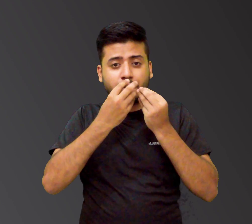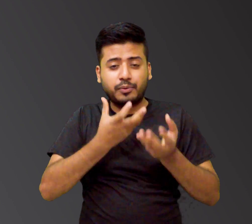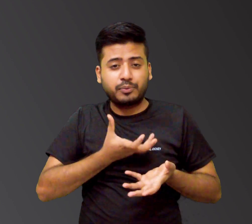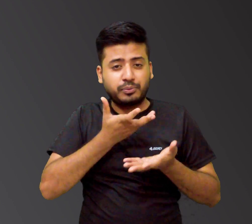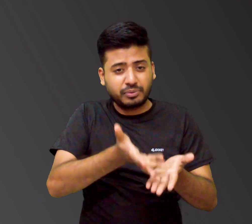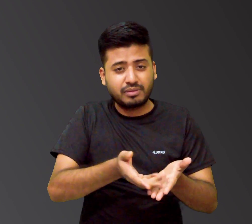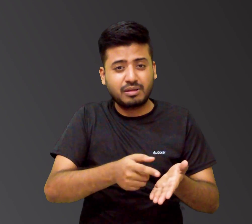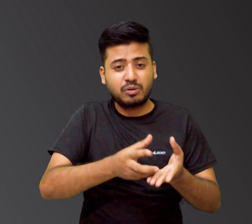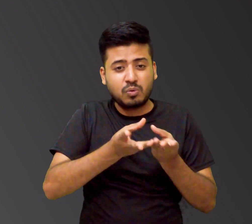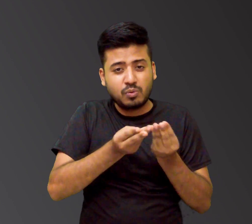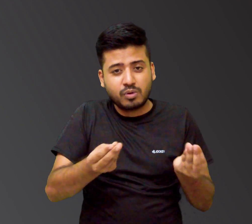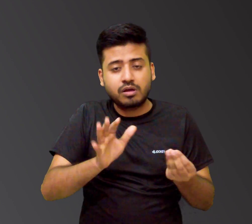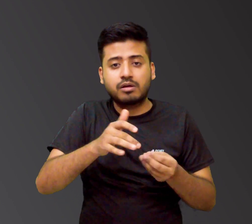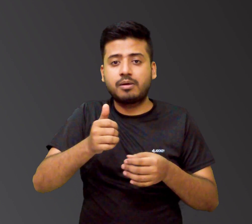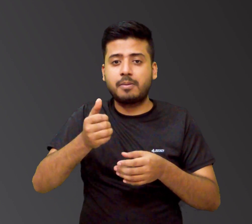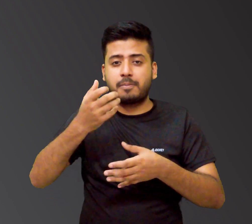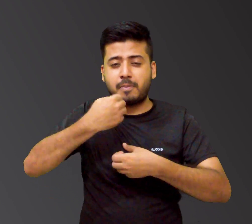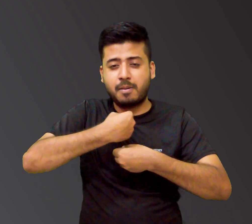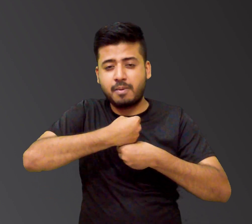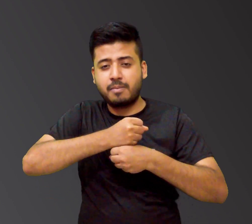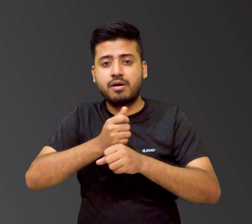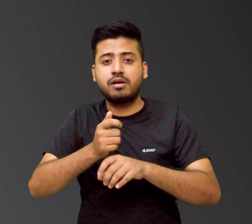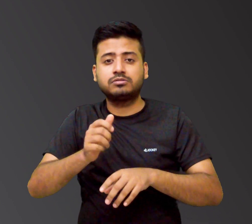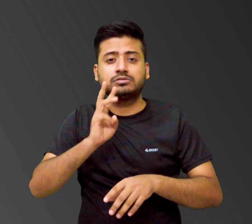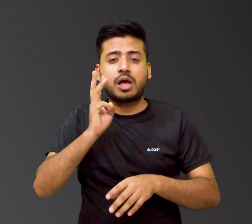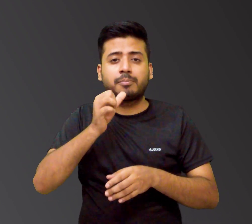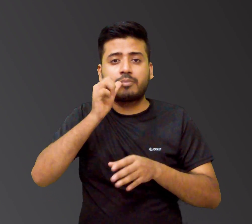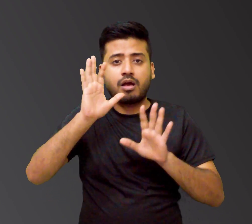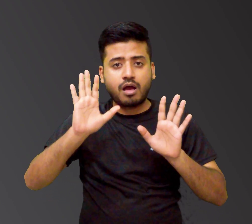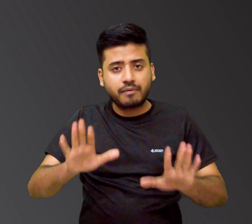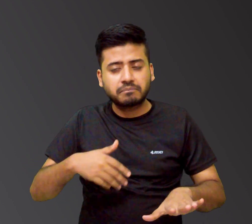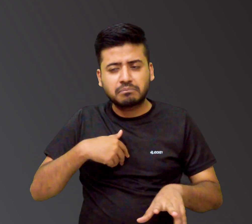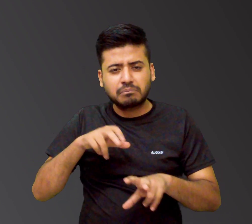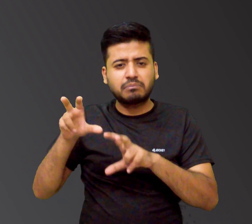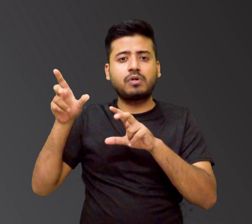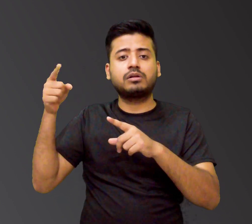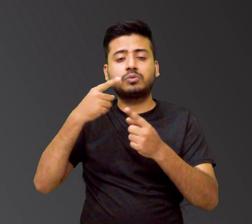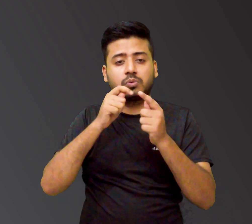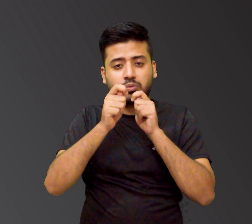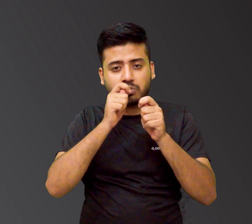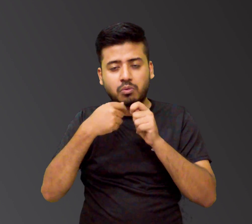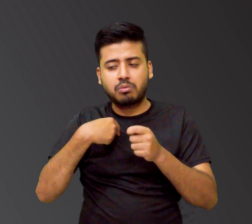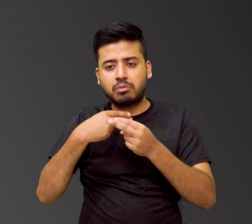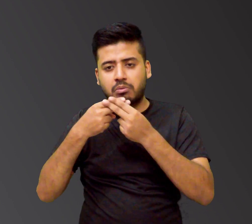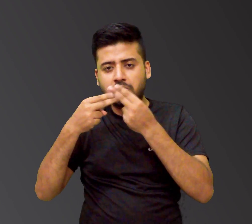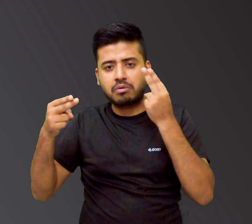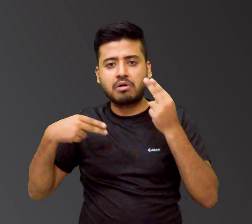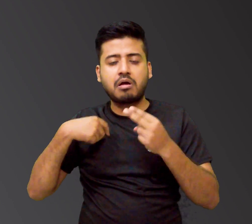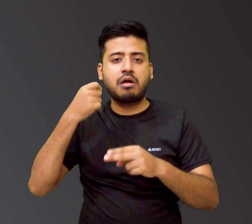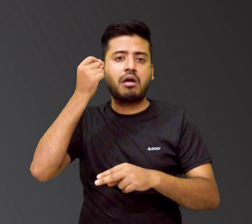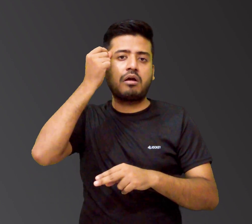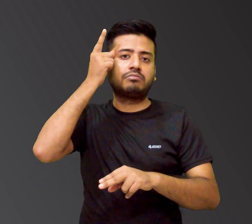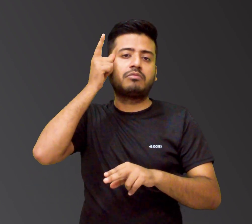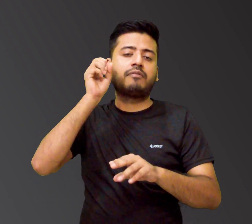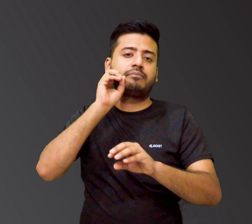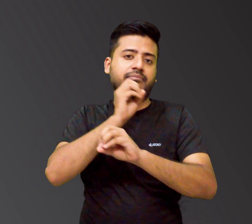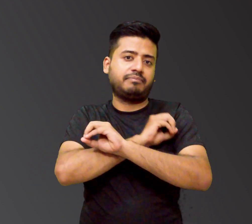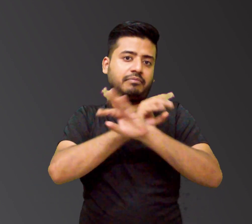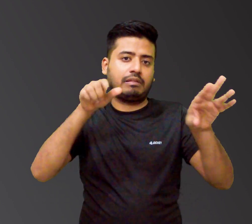is made from germinated, sprouted corn which gets boiled and is left to ferment, leaving behind a cloudy, beige beverage with a